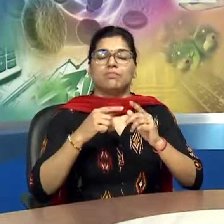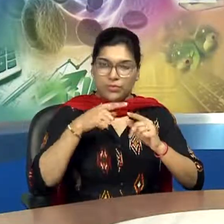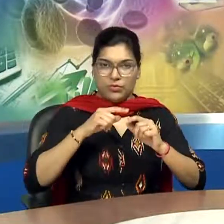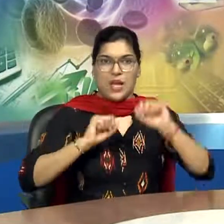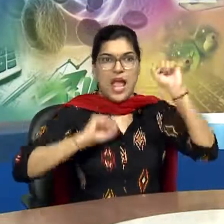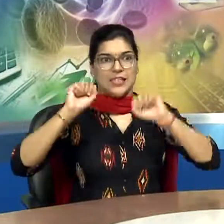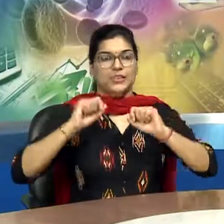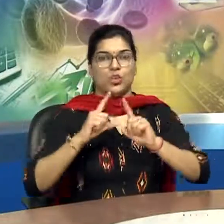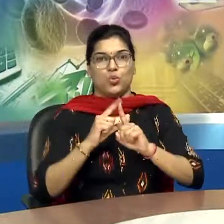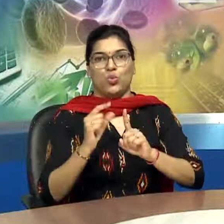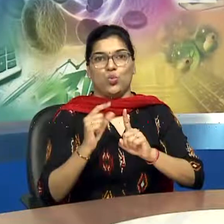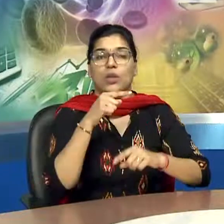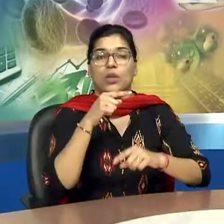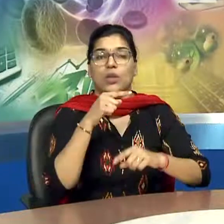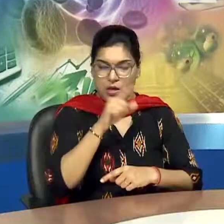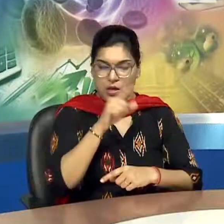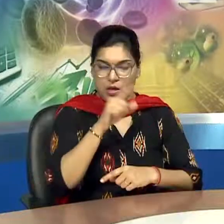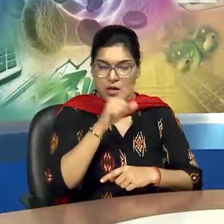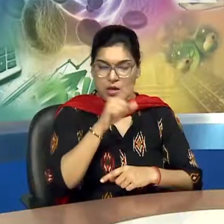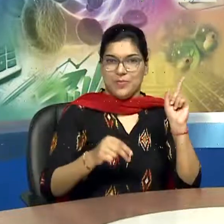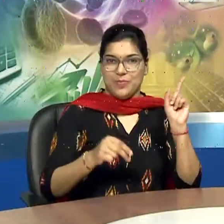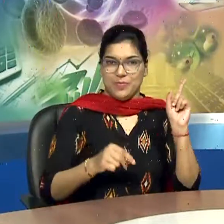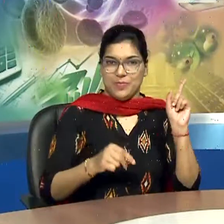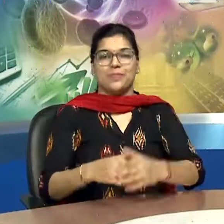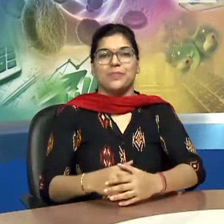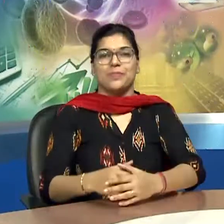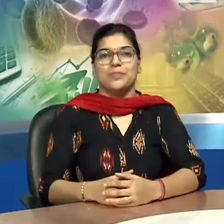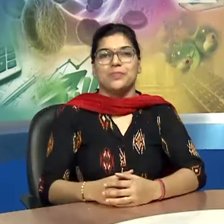healthy, it is wise to follow a regimen.